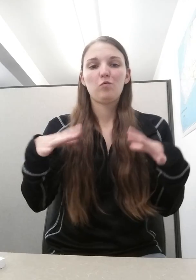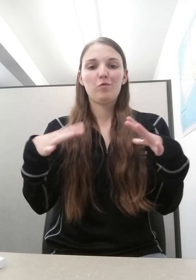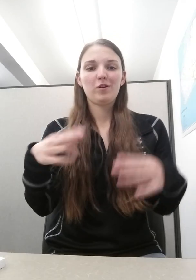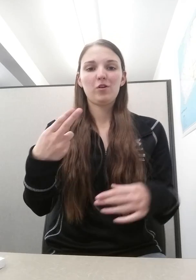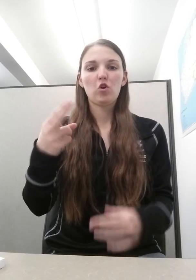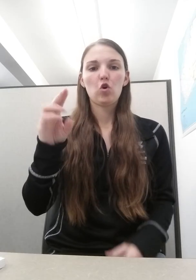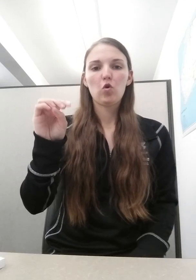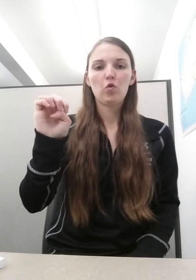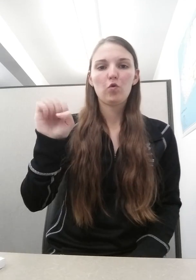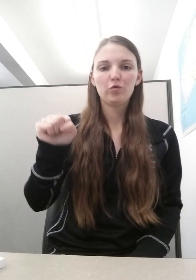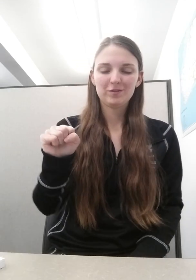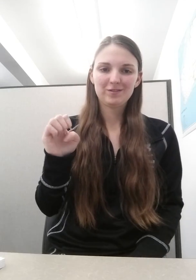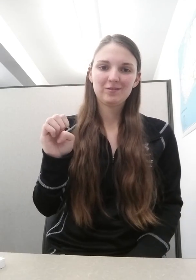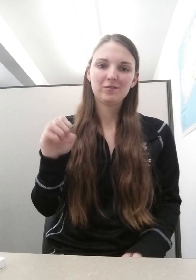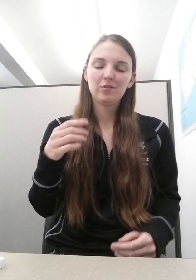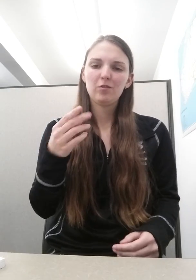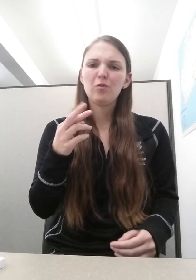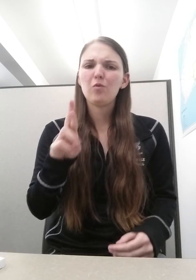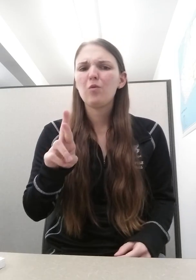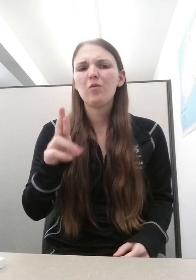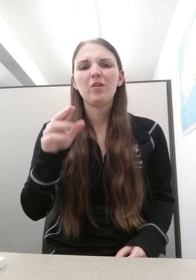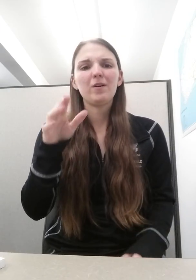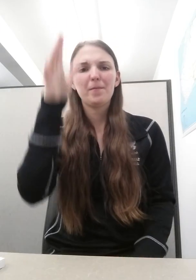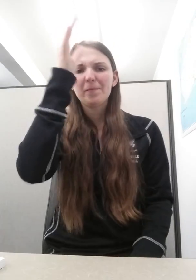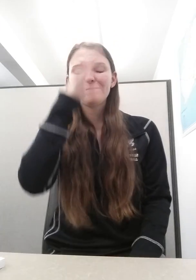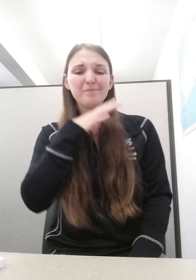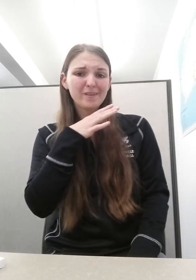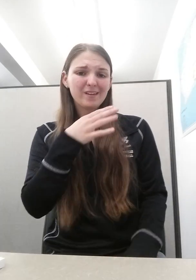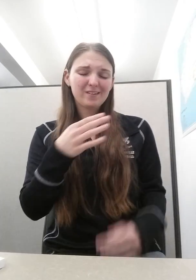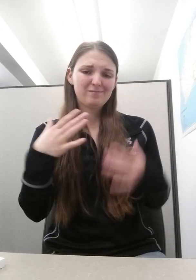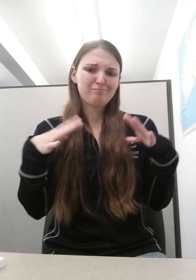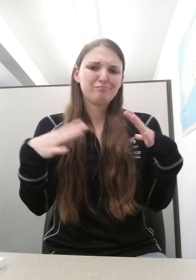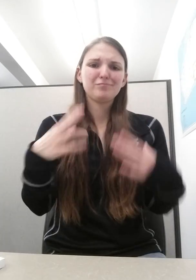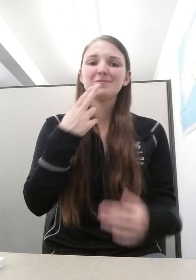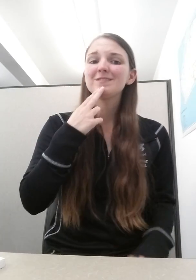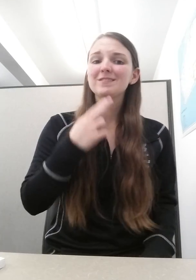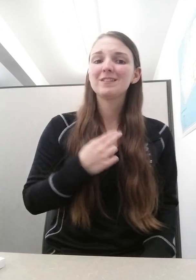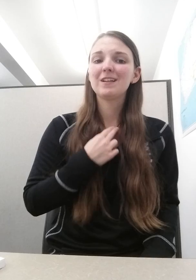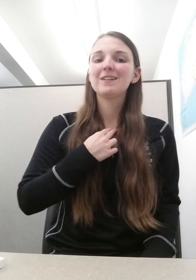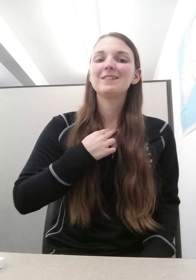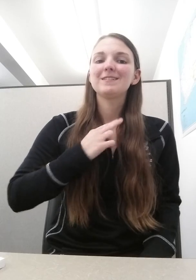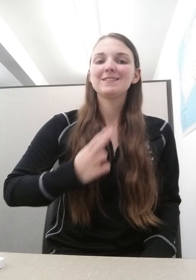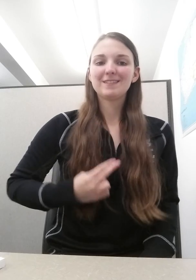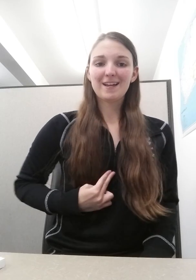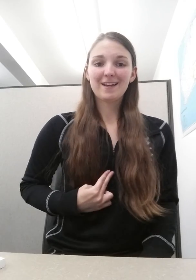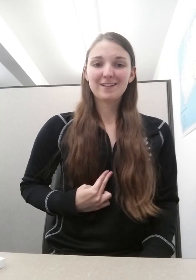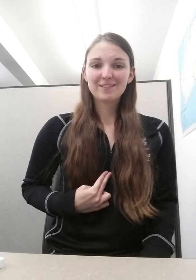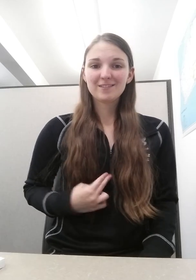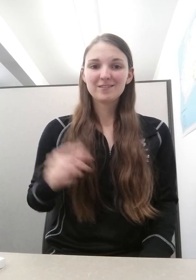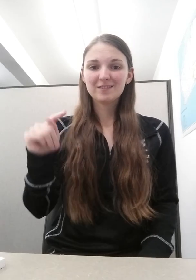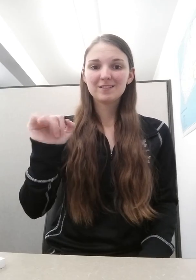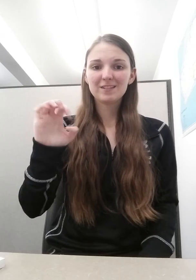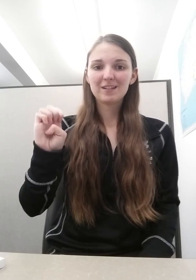something that everybody would buy. John not only was a glover, and a very good one, he was known as a, quote, white